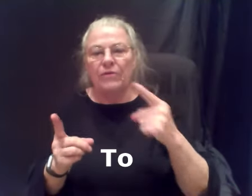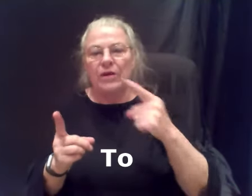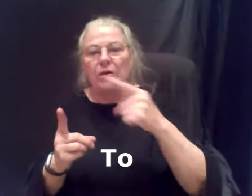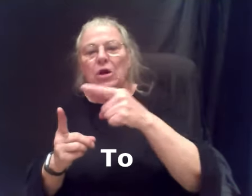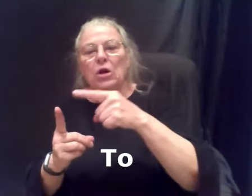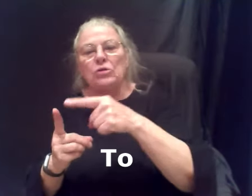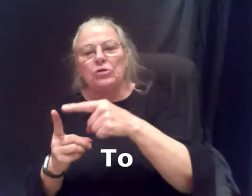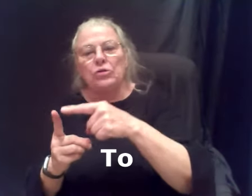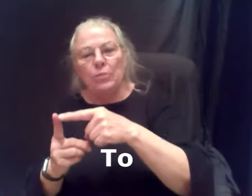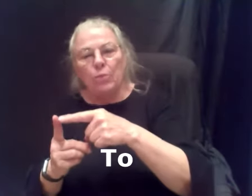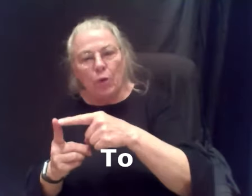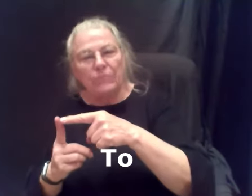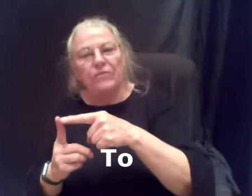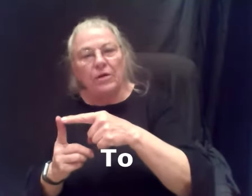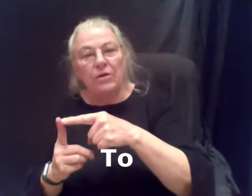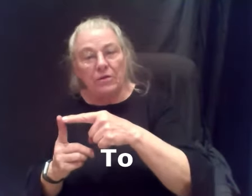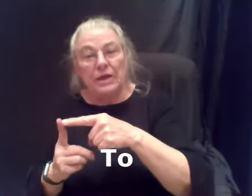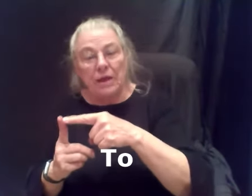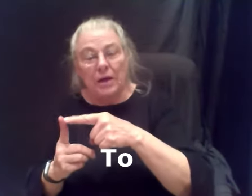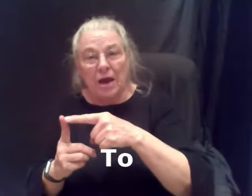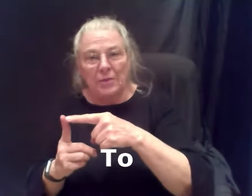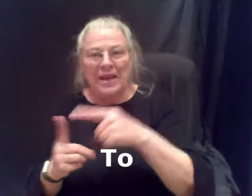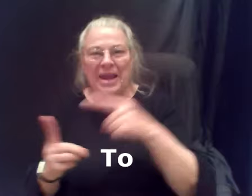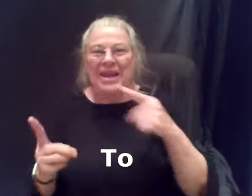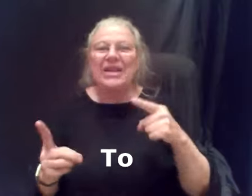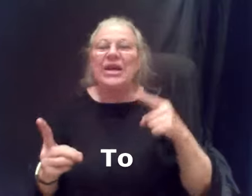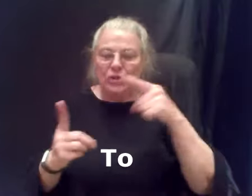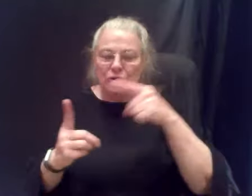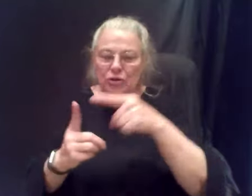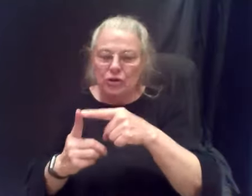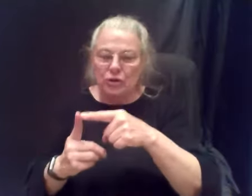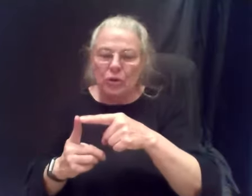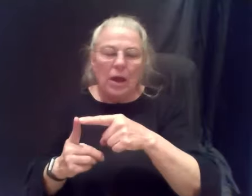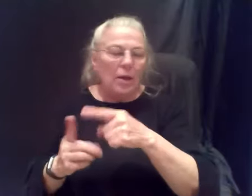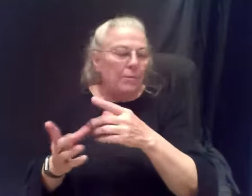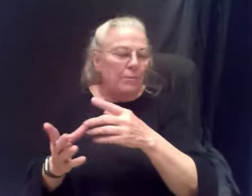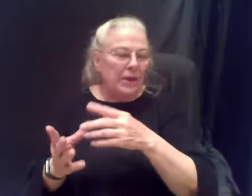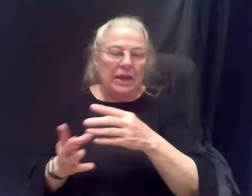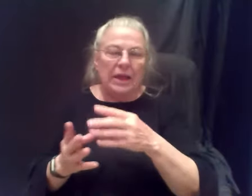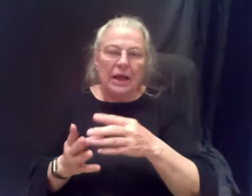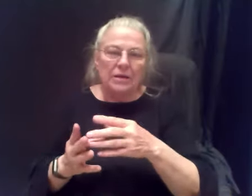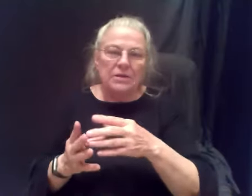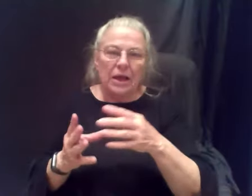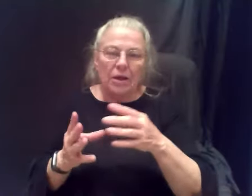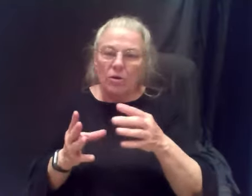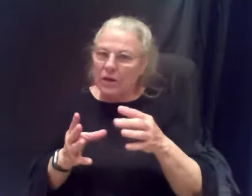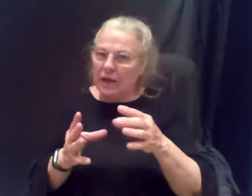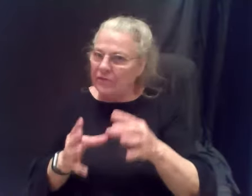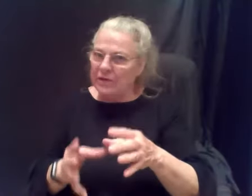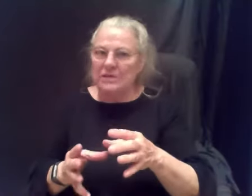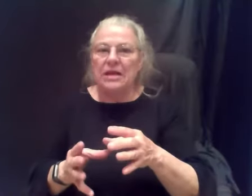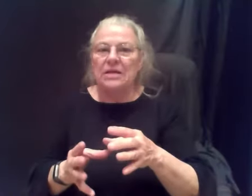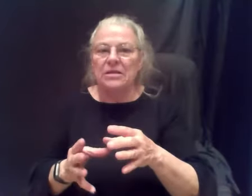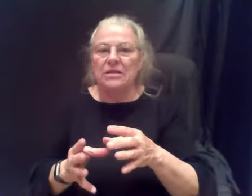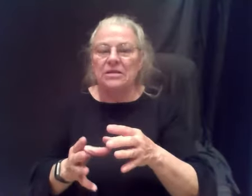finger, to the pointer finger of the non-dominant hand. To. But again, take a look if it's necessary